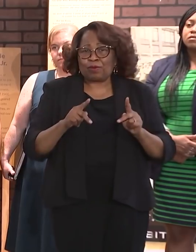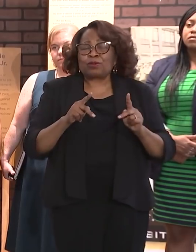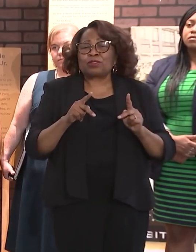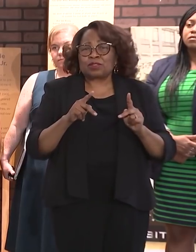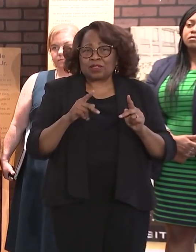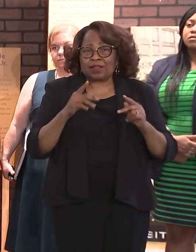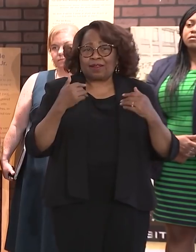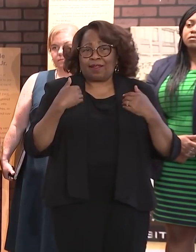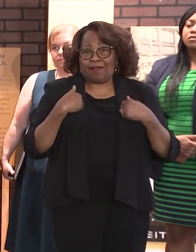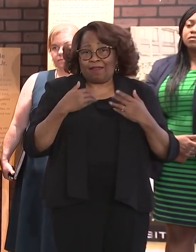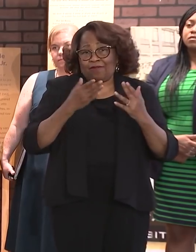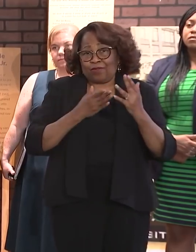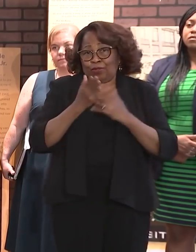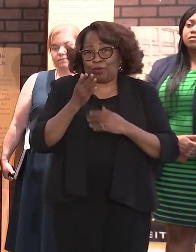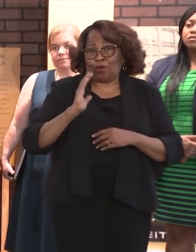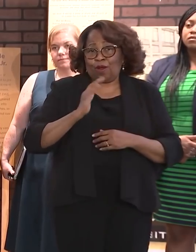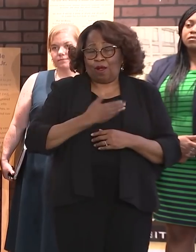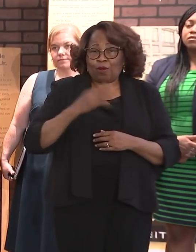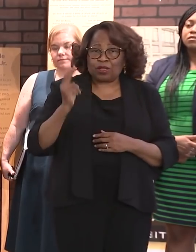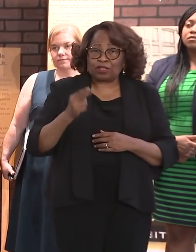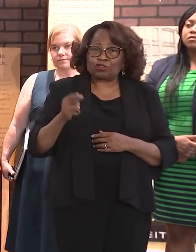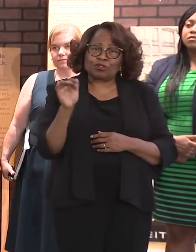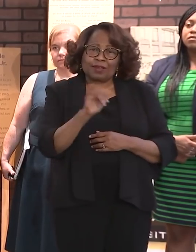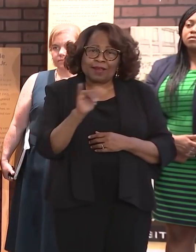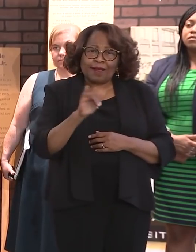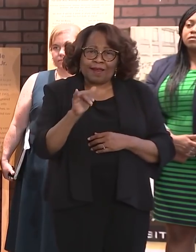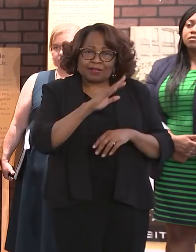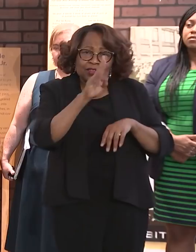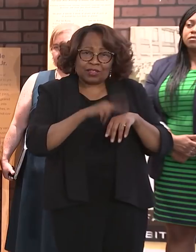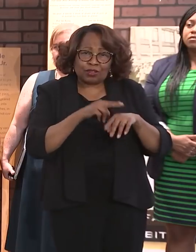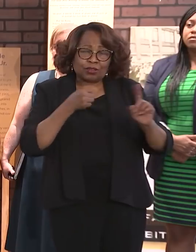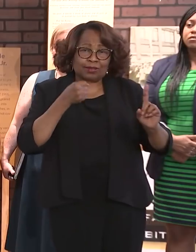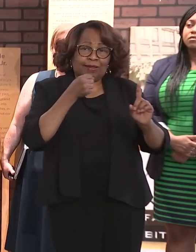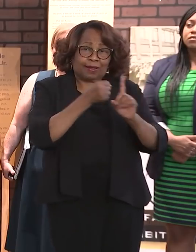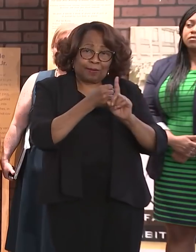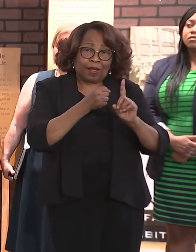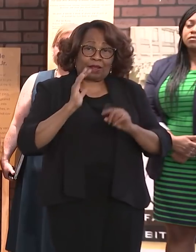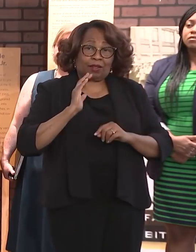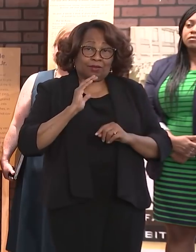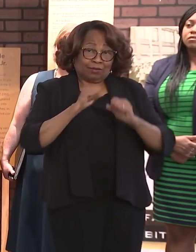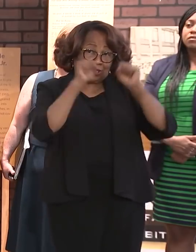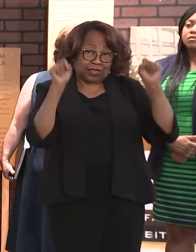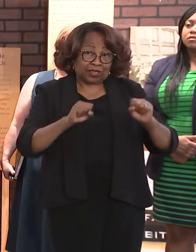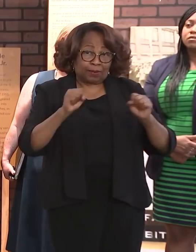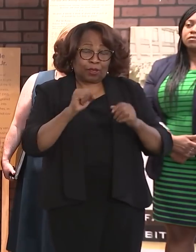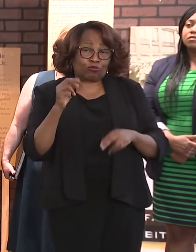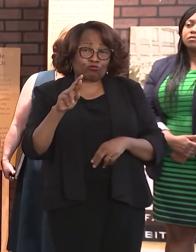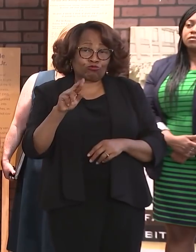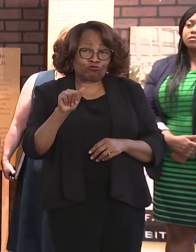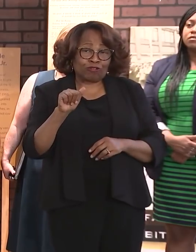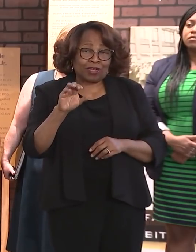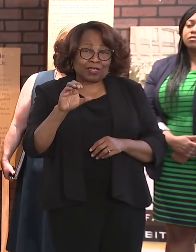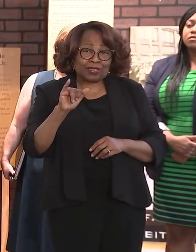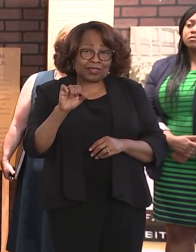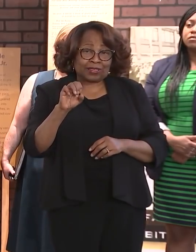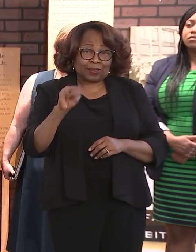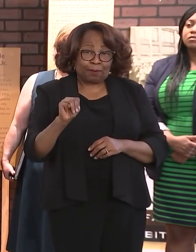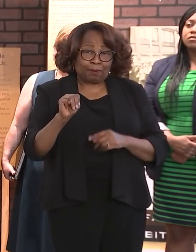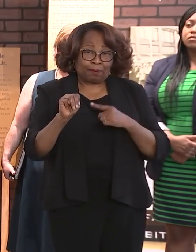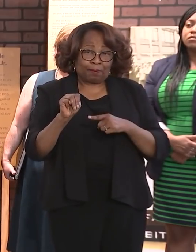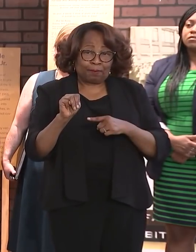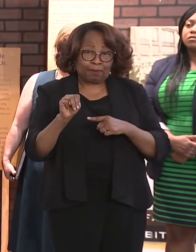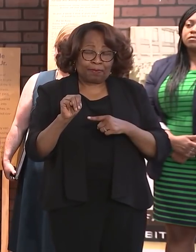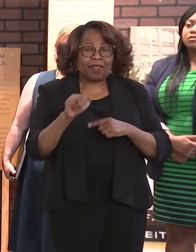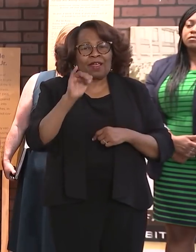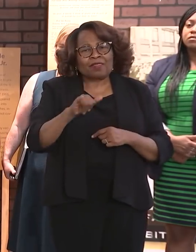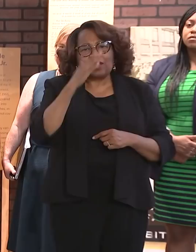through our history as a nation, been impacted by systemic racism. That's why